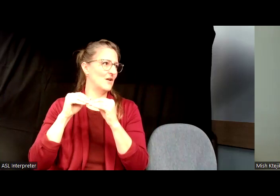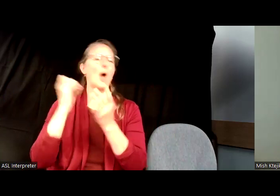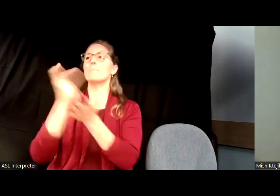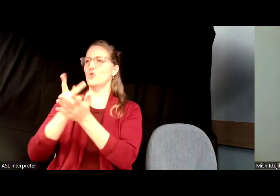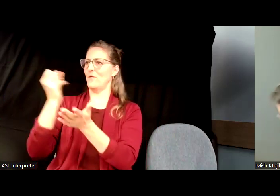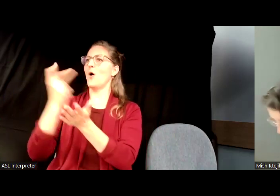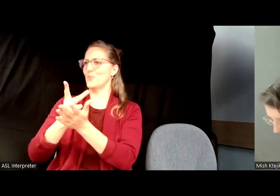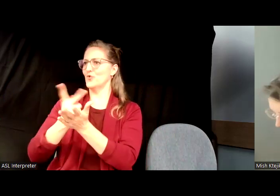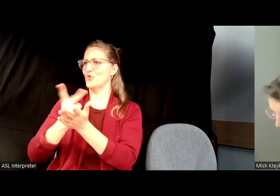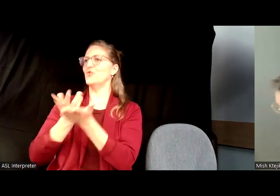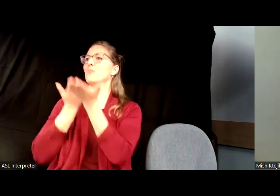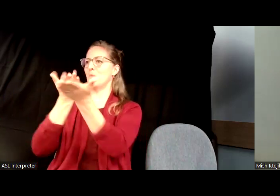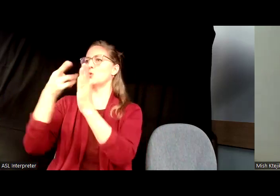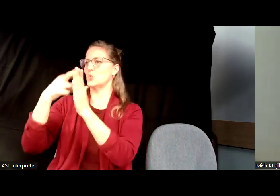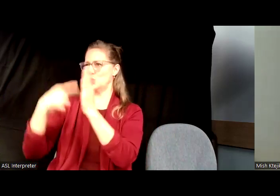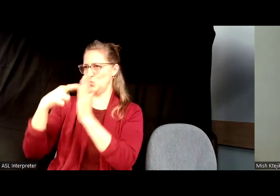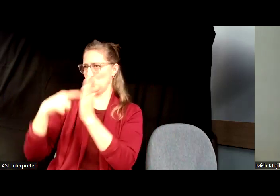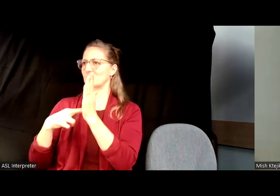so.